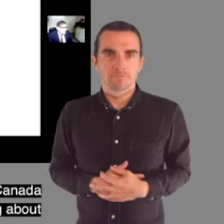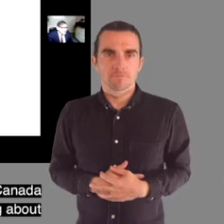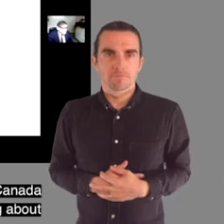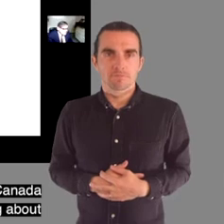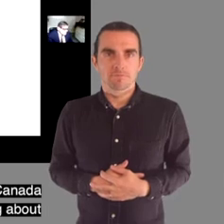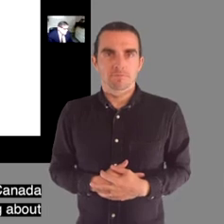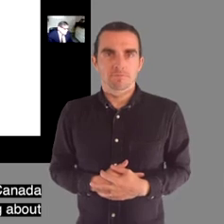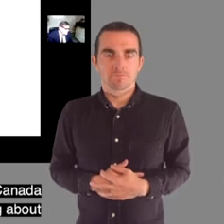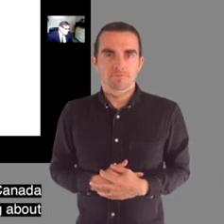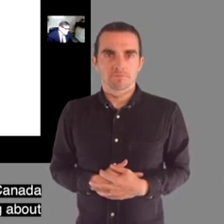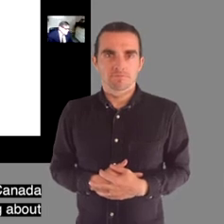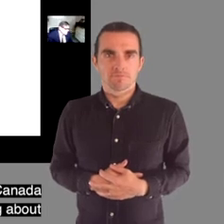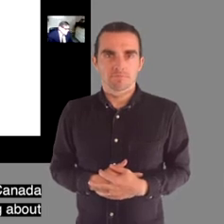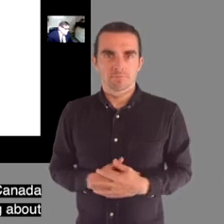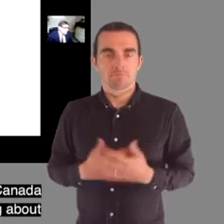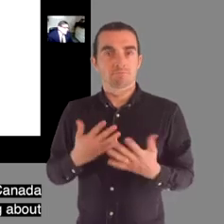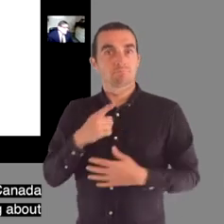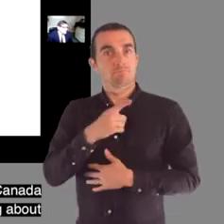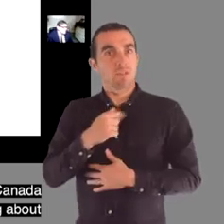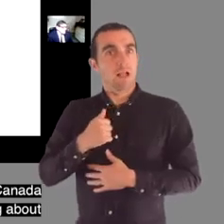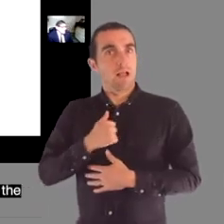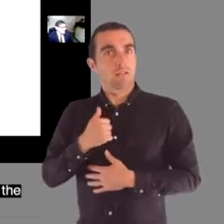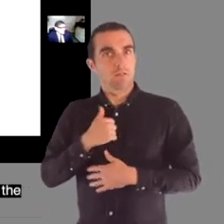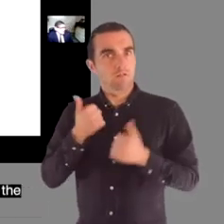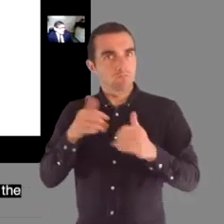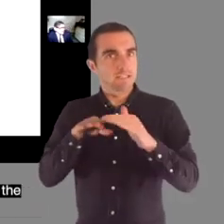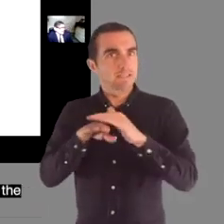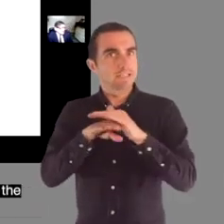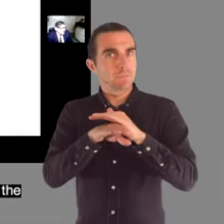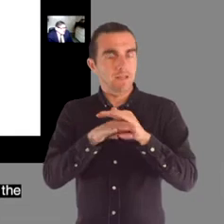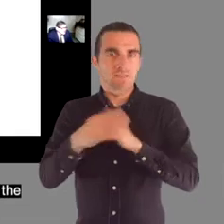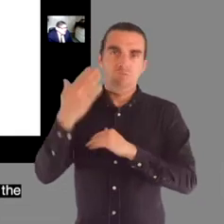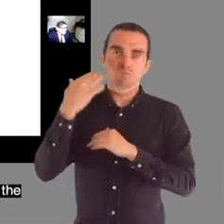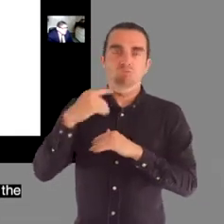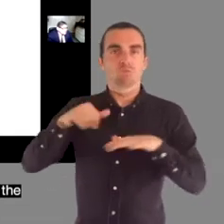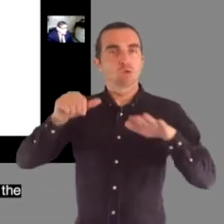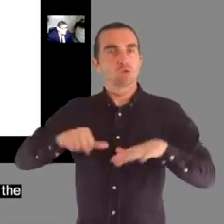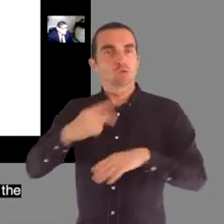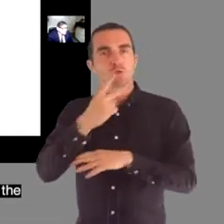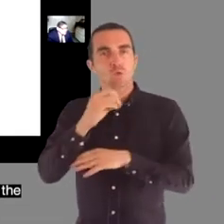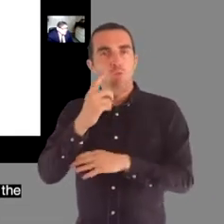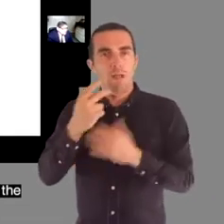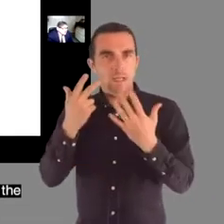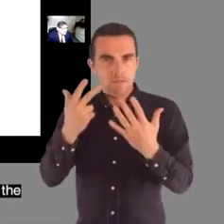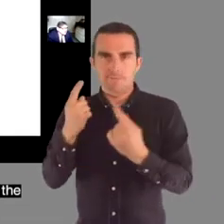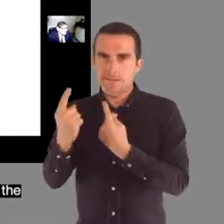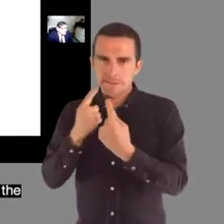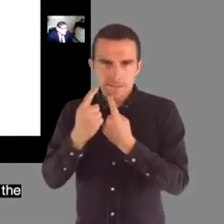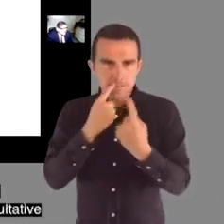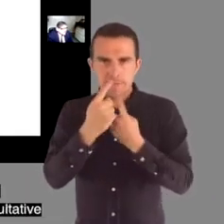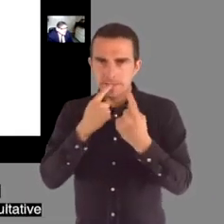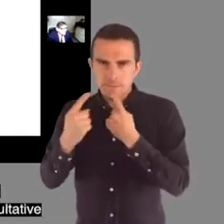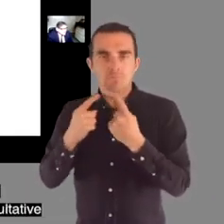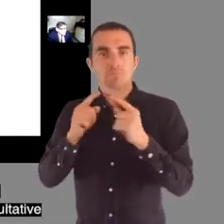Canada Act bill, which Steve was talking about there, it started in June 2018, the minister introducing